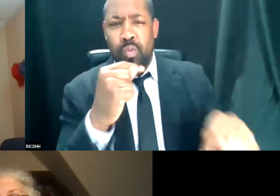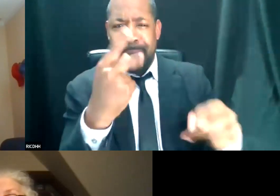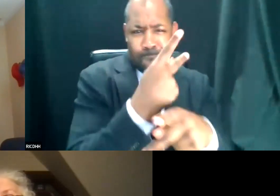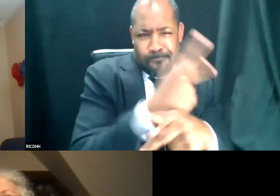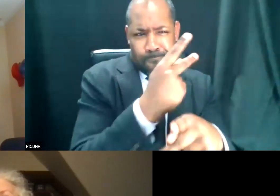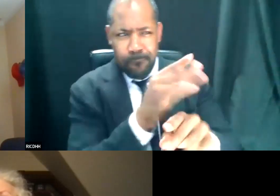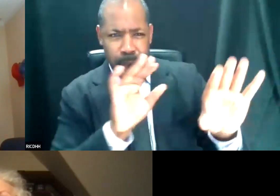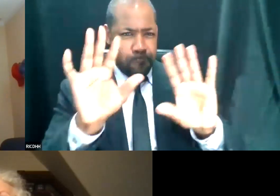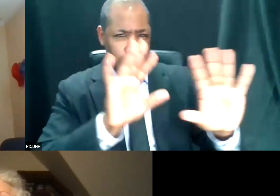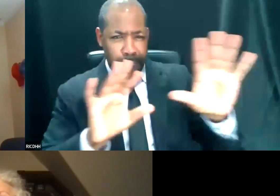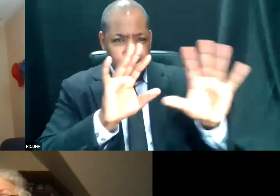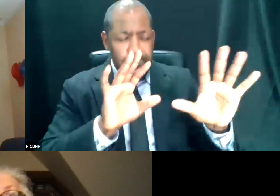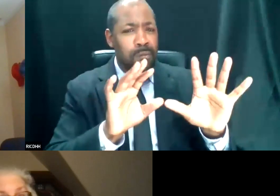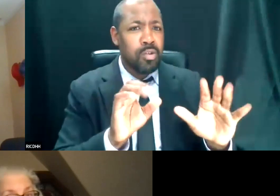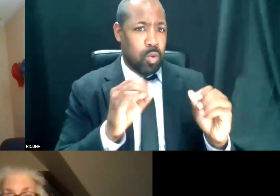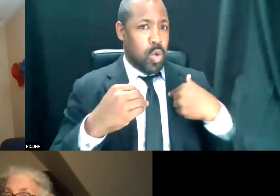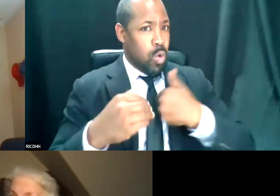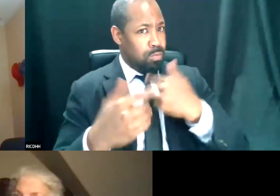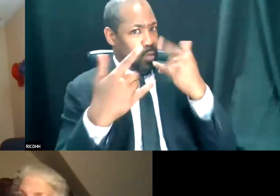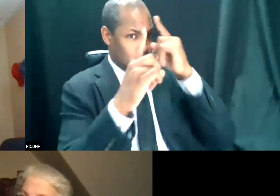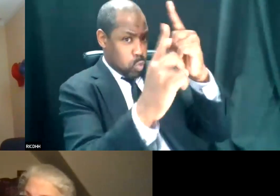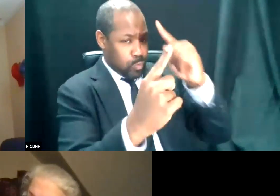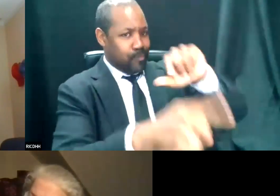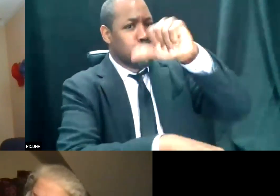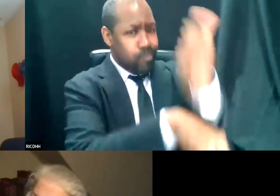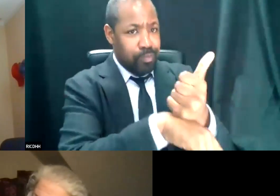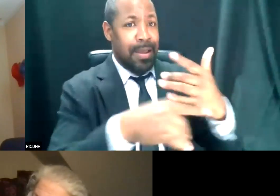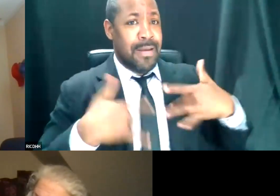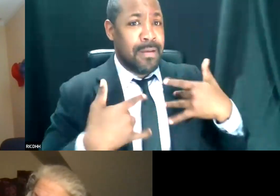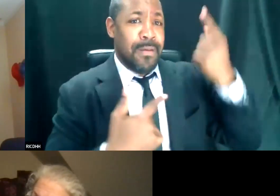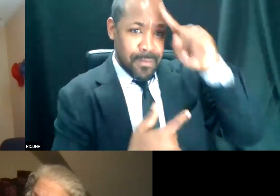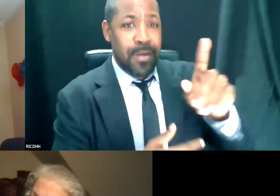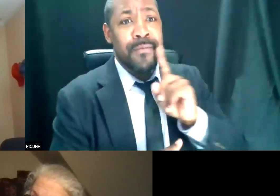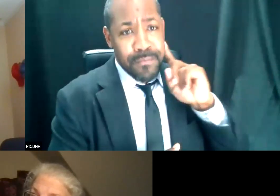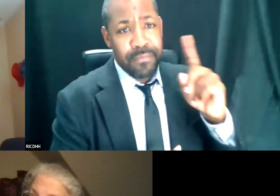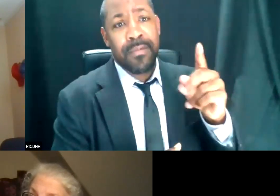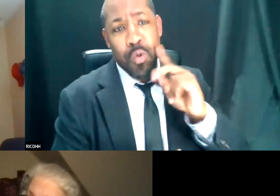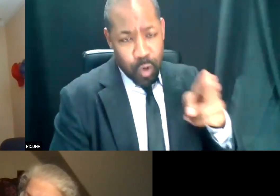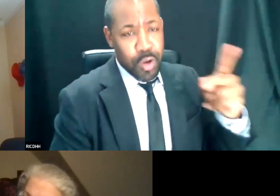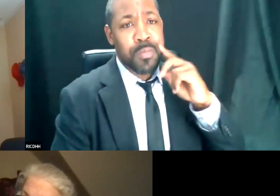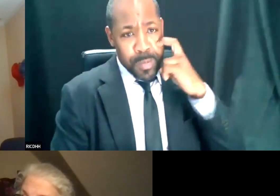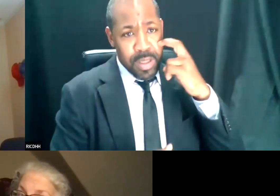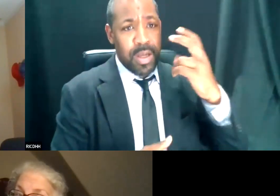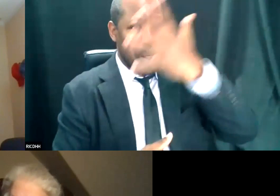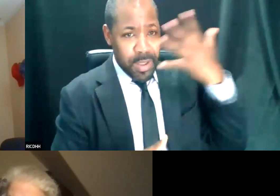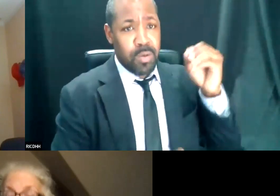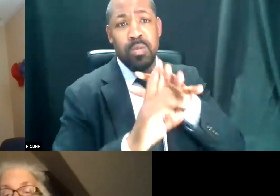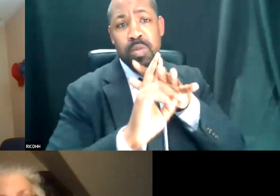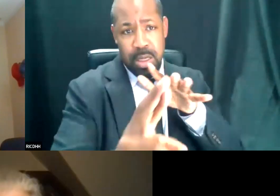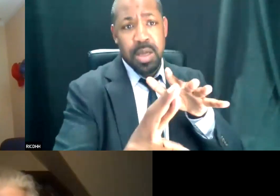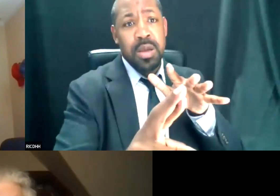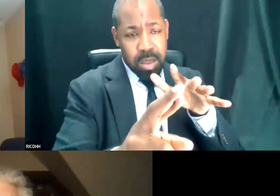And we will try to work around that schedule. Our goal would be to set up an event for